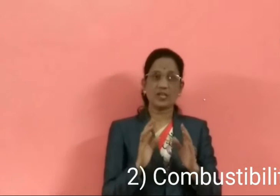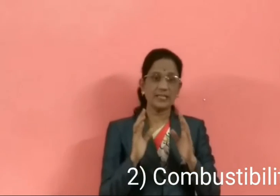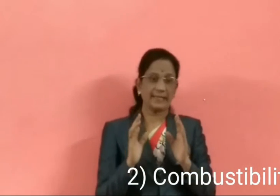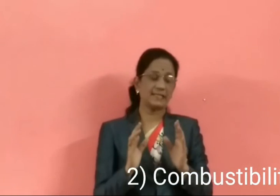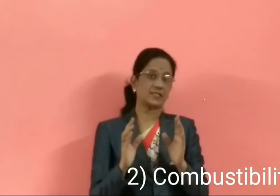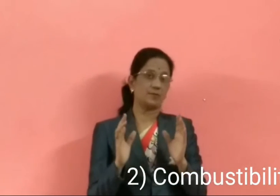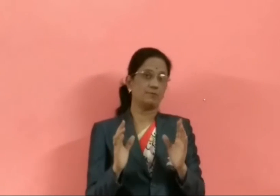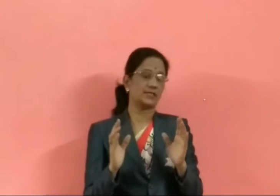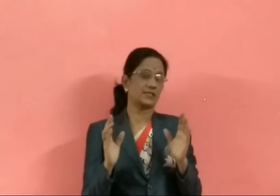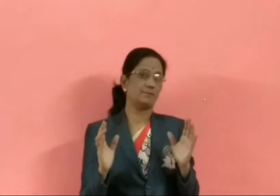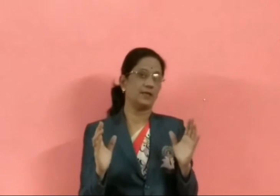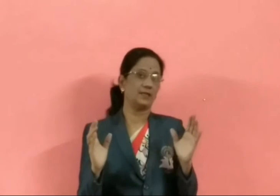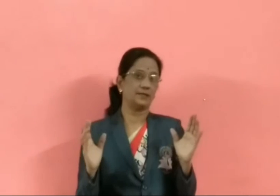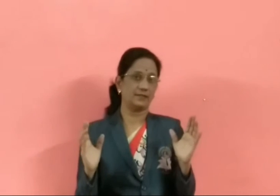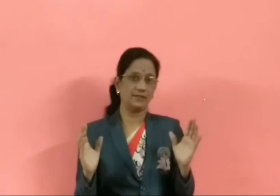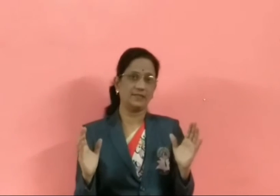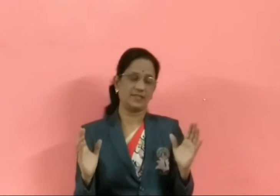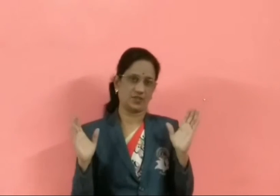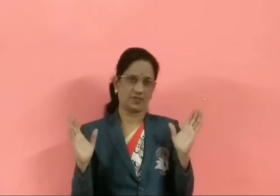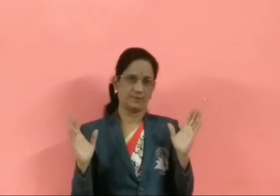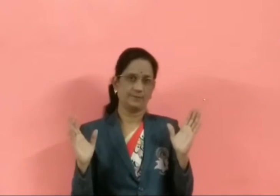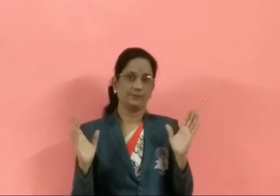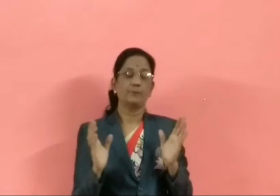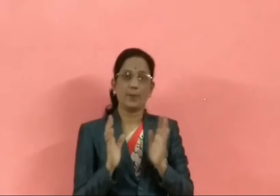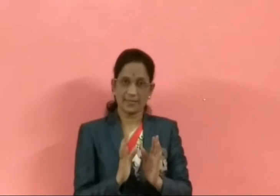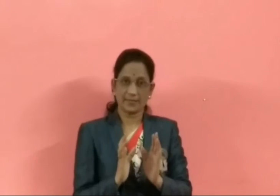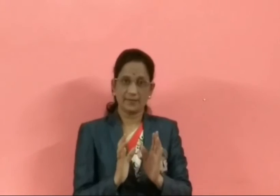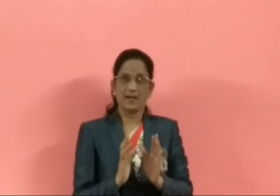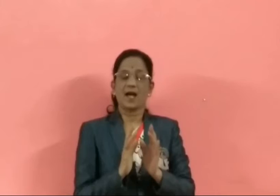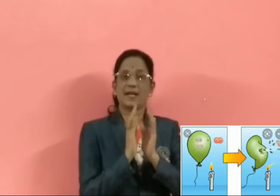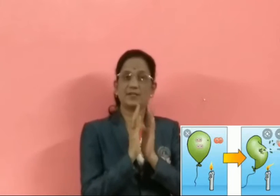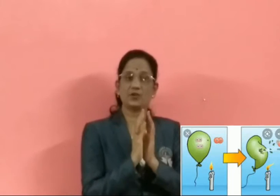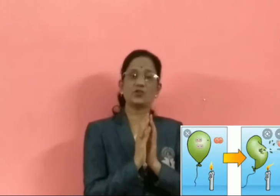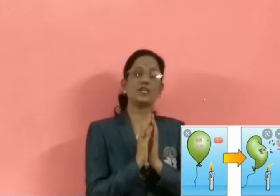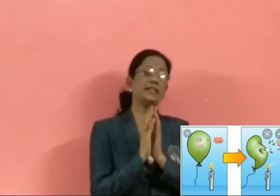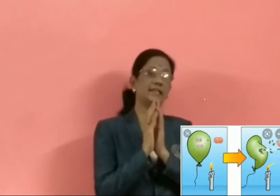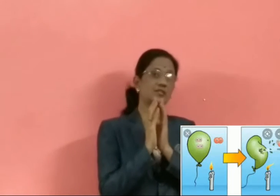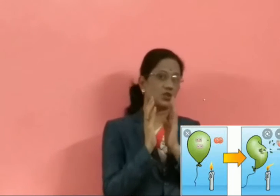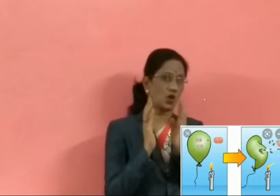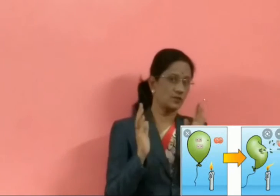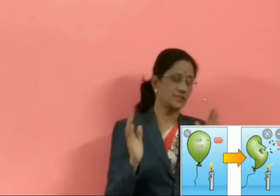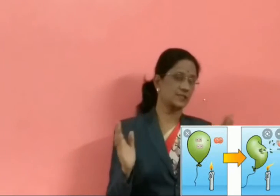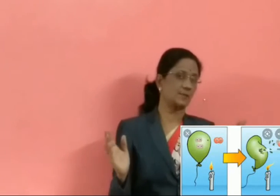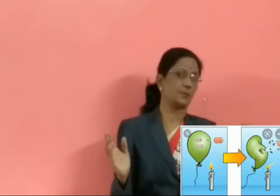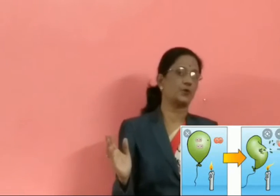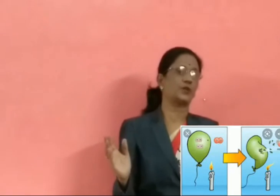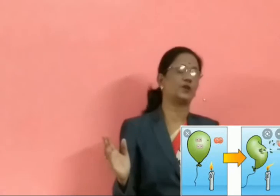Hydrogen is combustible in nature, but hydrogen is non-supporter